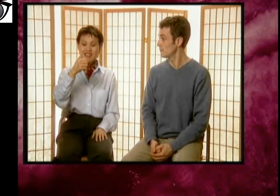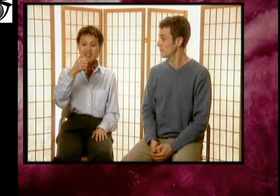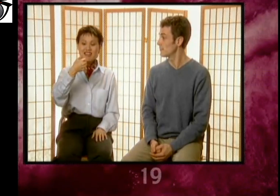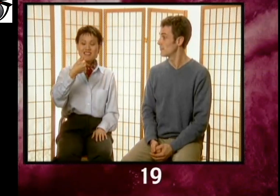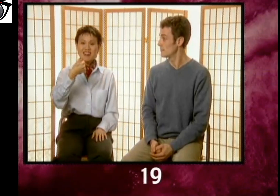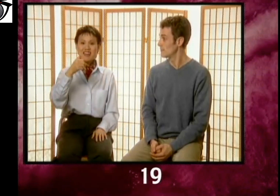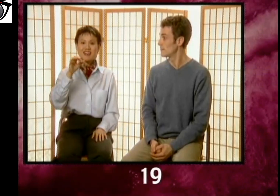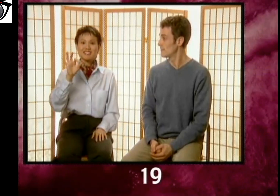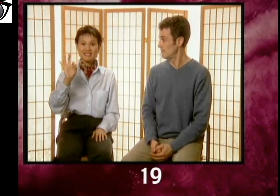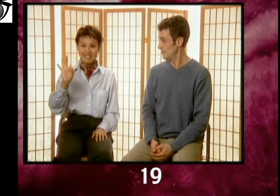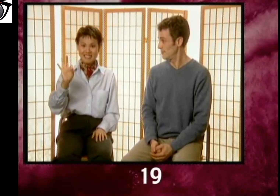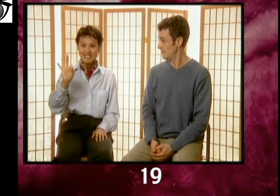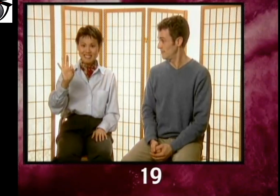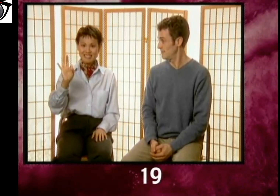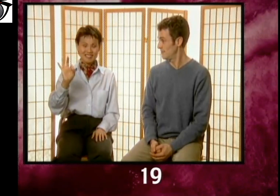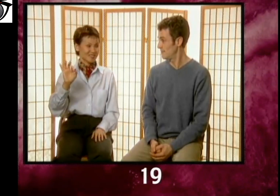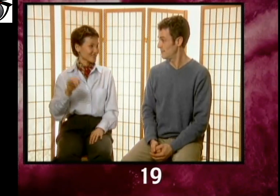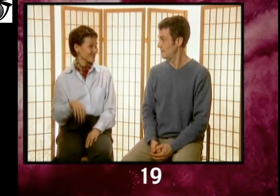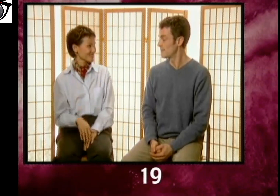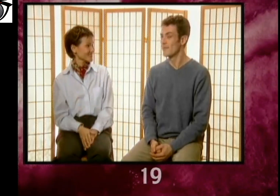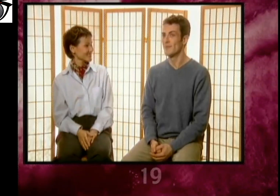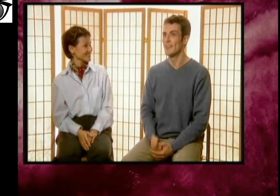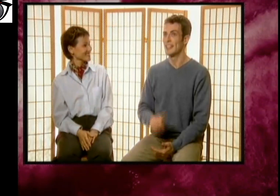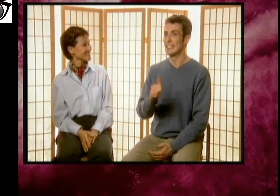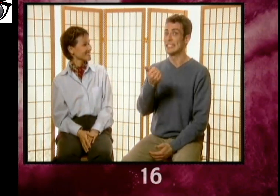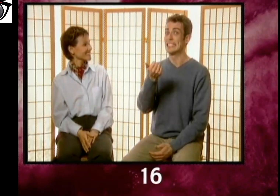10 plus 9, 19.